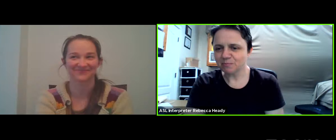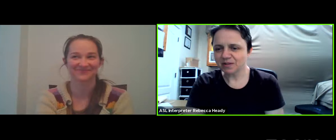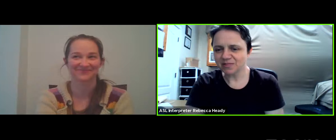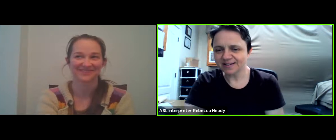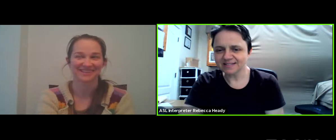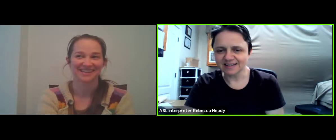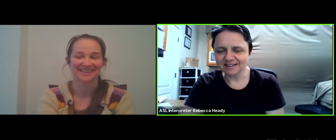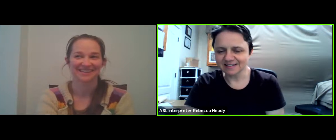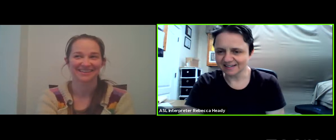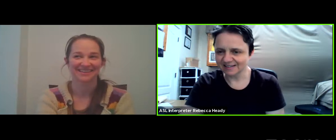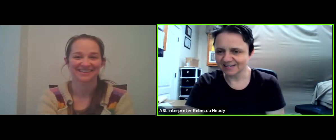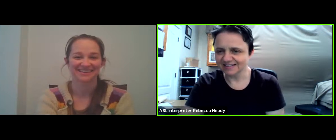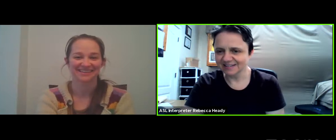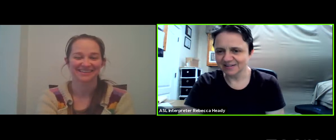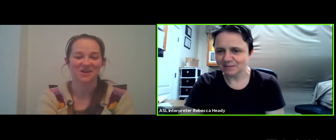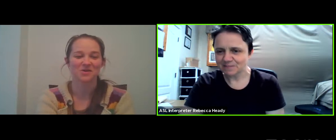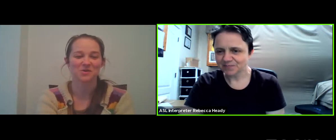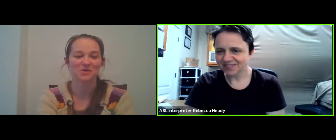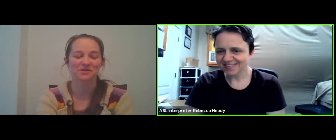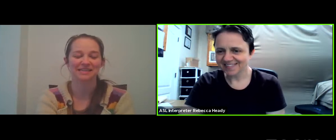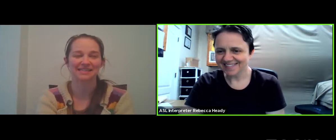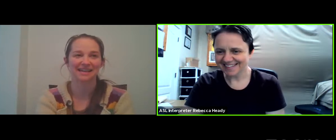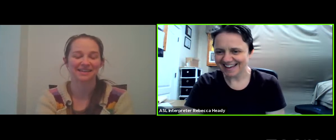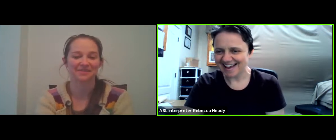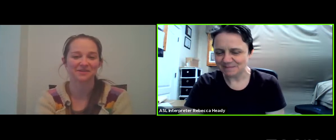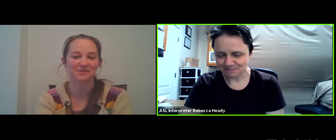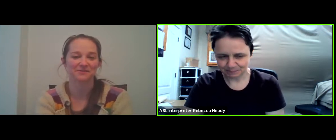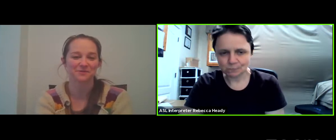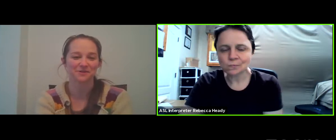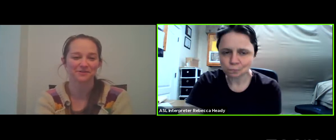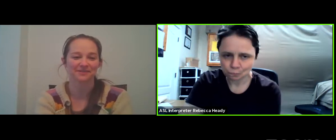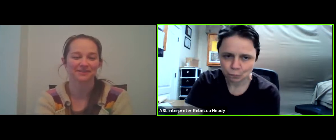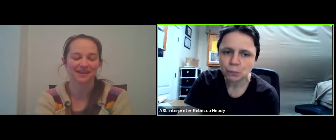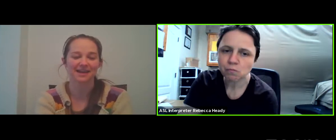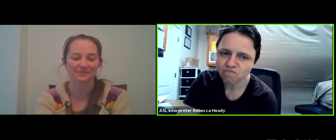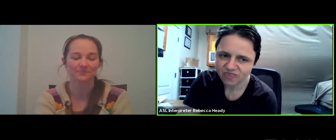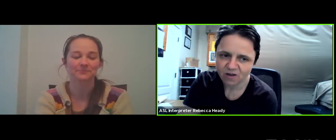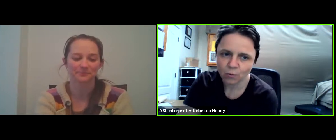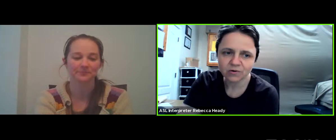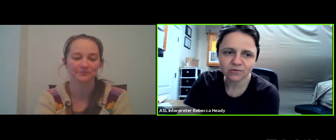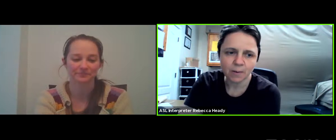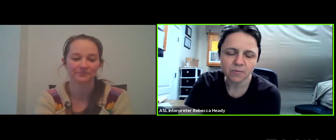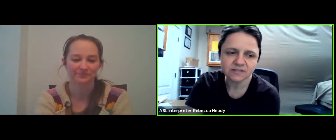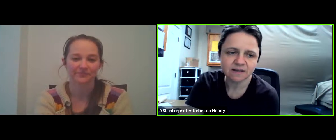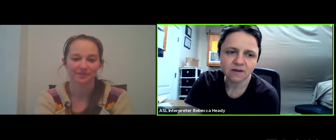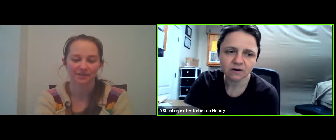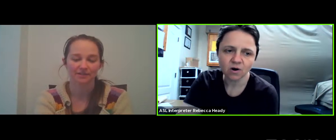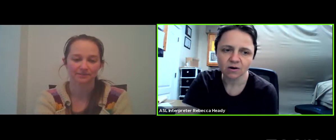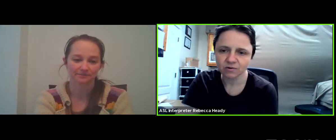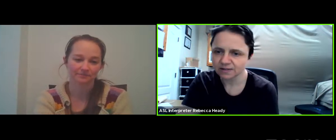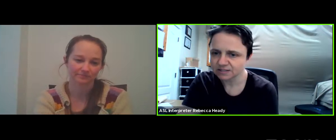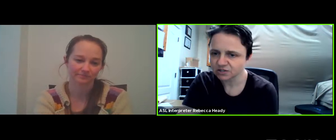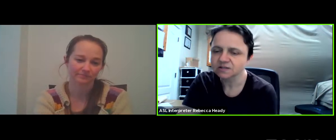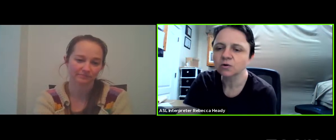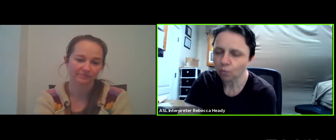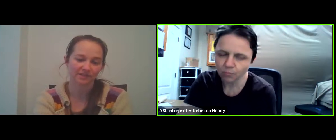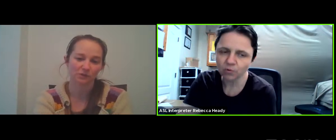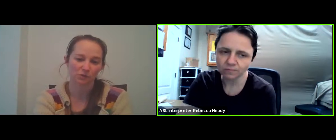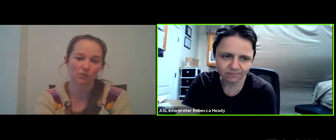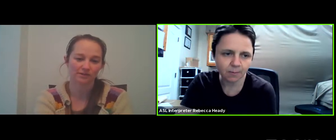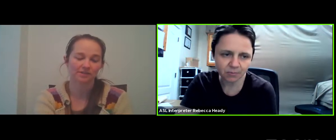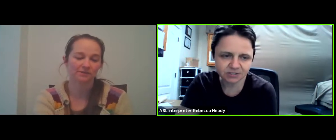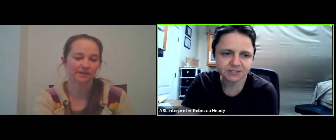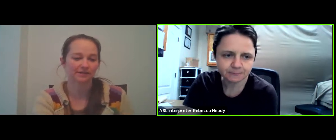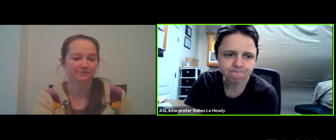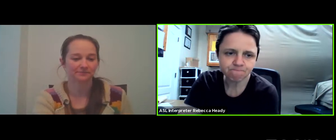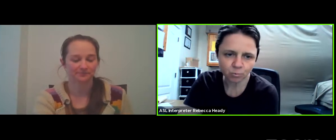Mm. Put things in. Oh, order like second, third, fourth. Mm-hmm. Yeah. Mm-hmm. Ordinal numbers, and then cardinal is just the normal.